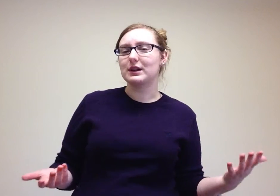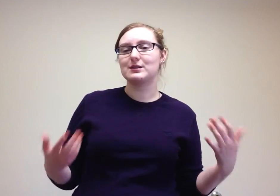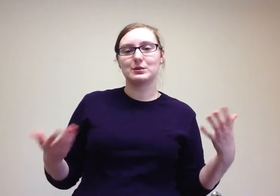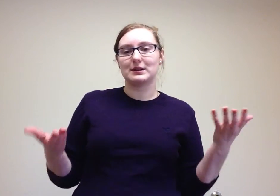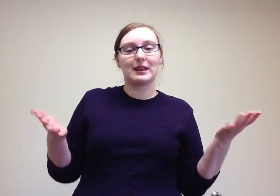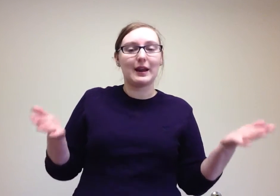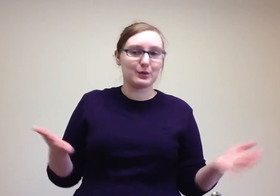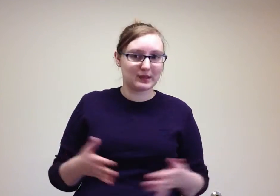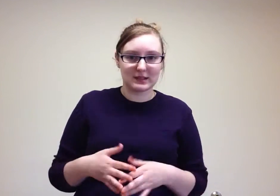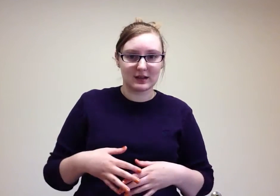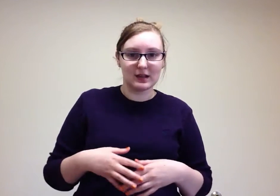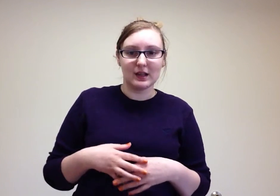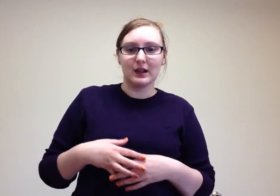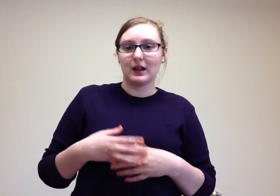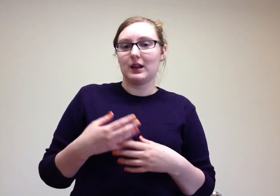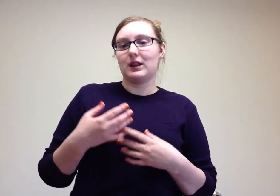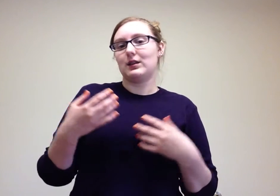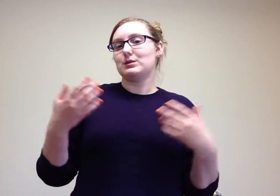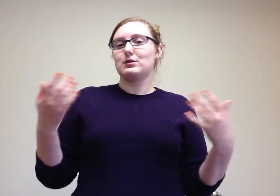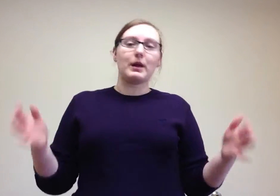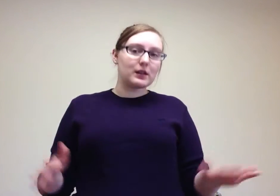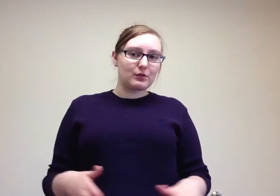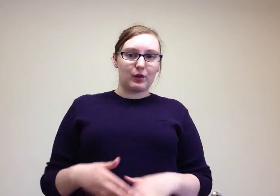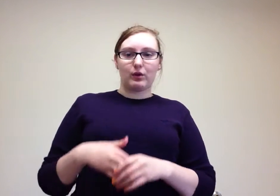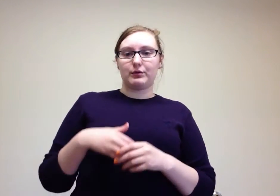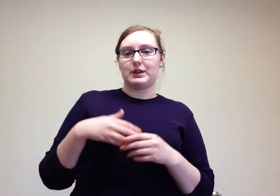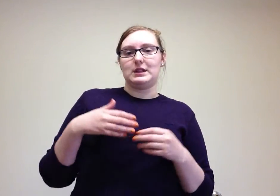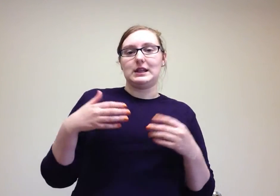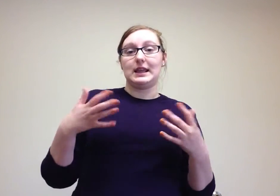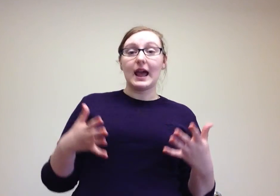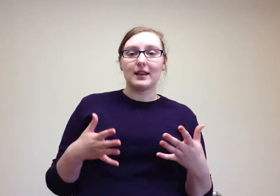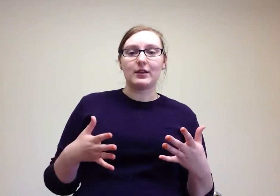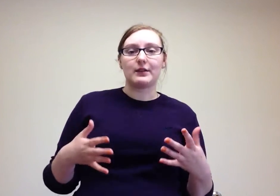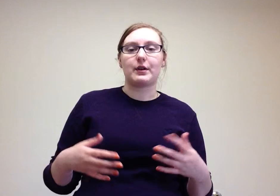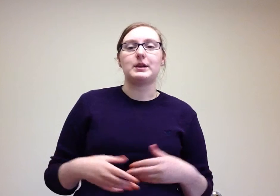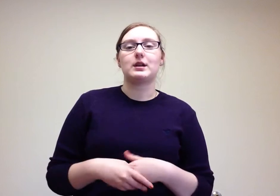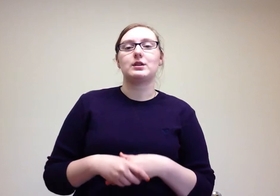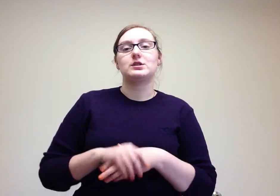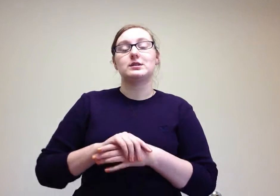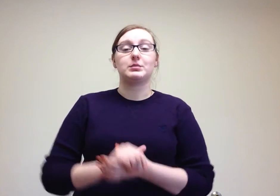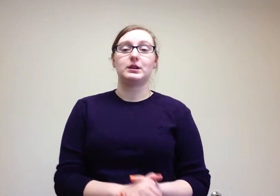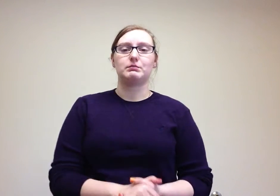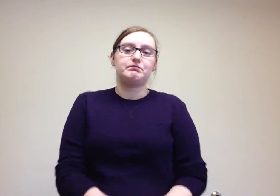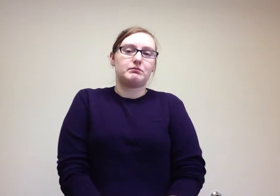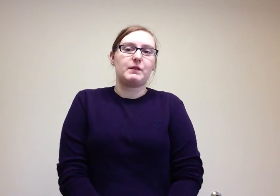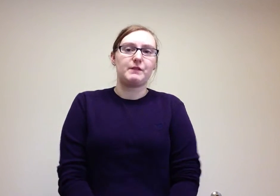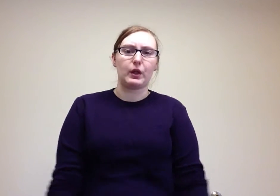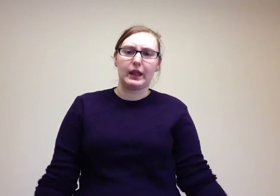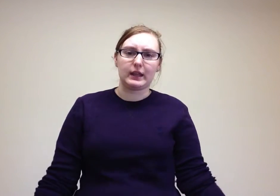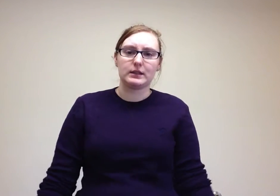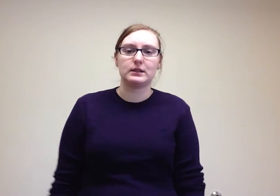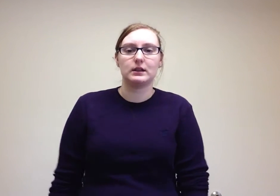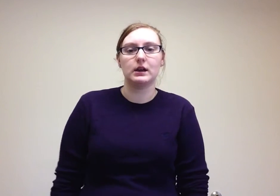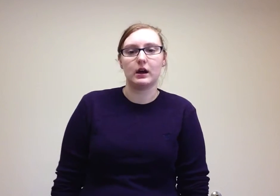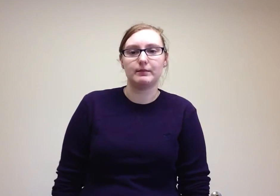and so they had no reason. There was no money involved, they didn't get anything from it, they just simply felt like it. So